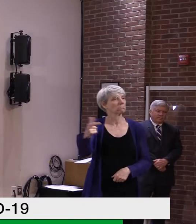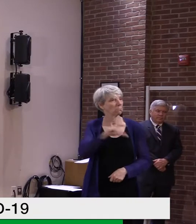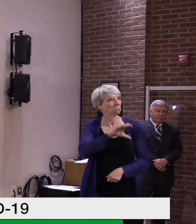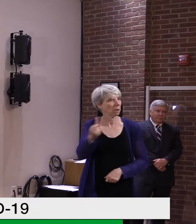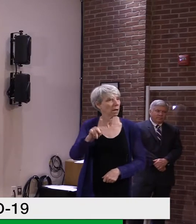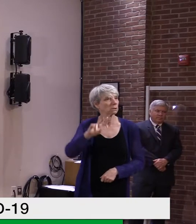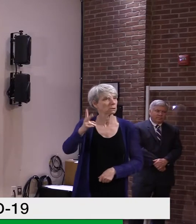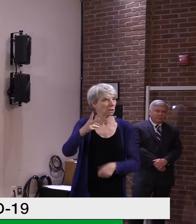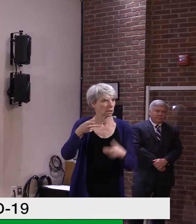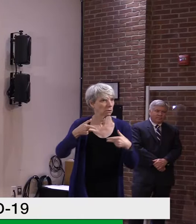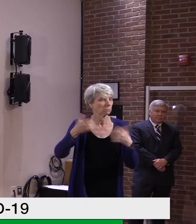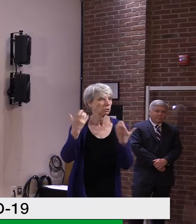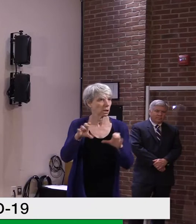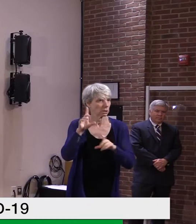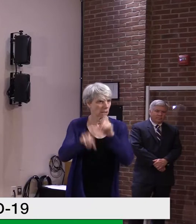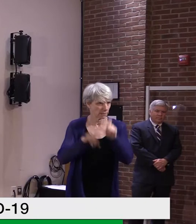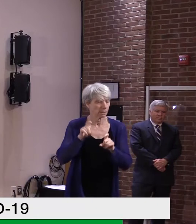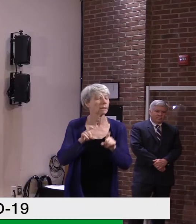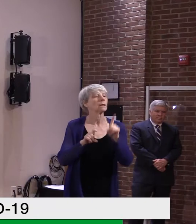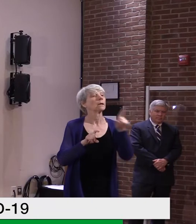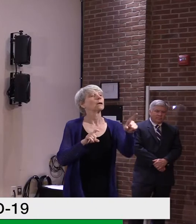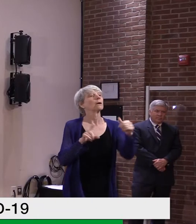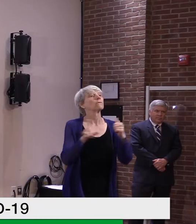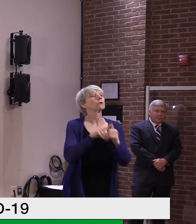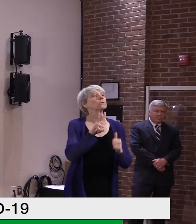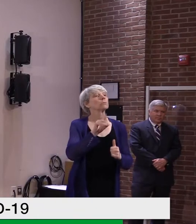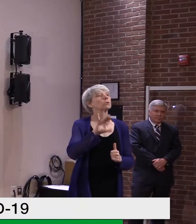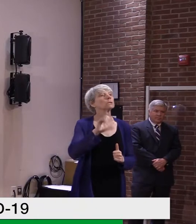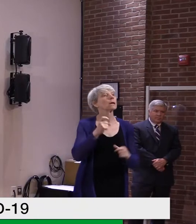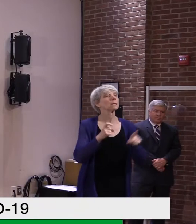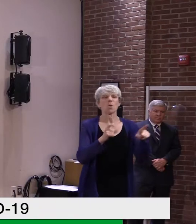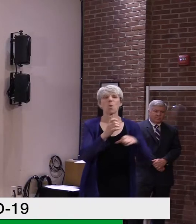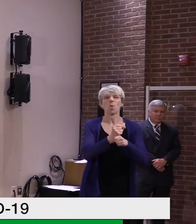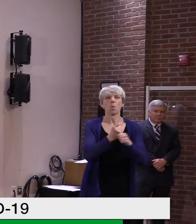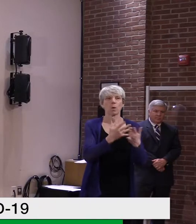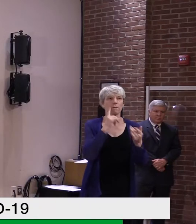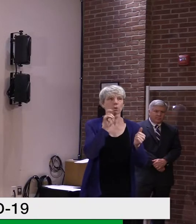3. Thanks. I'll wait for the governor. Okay. All set.